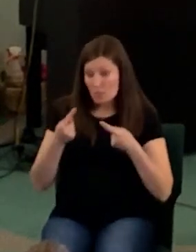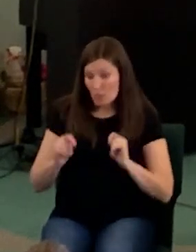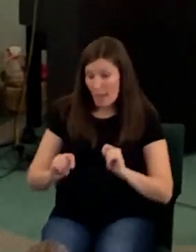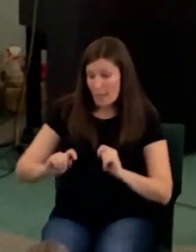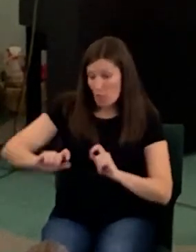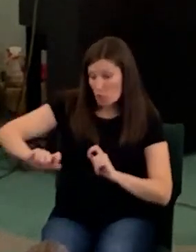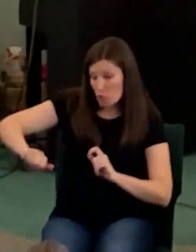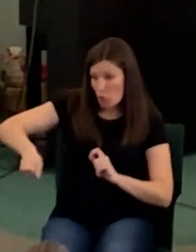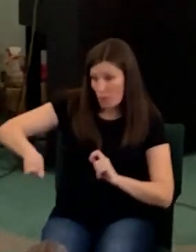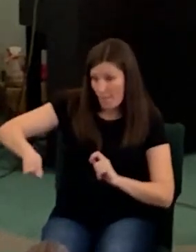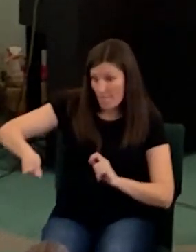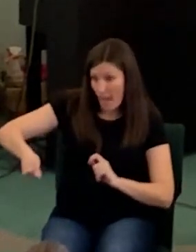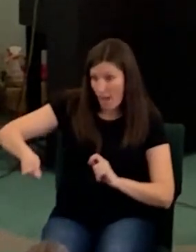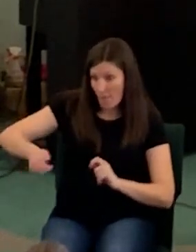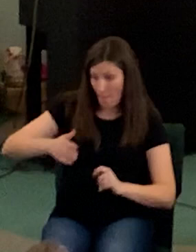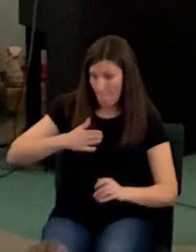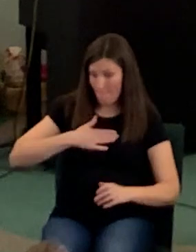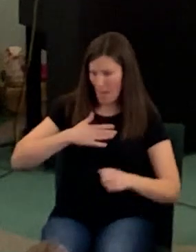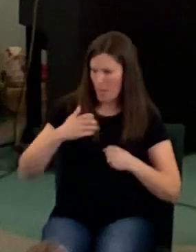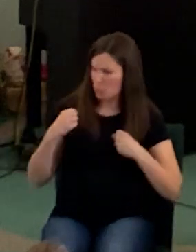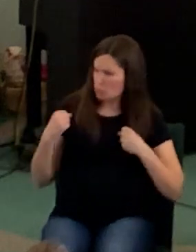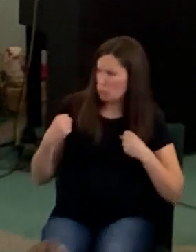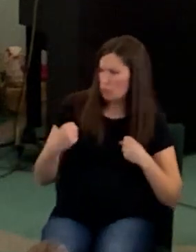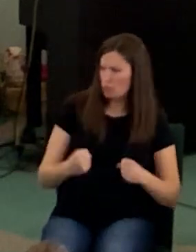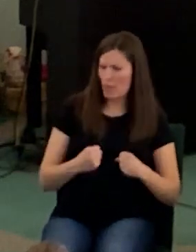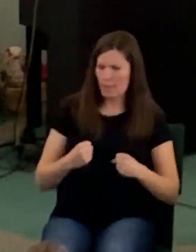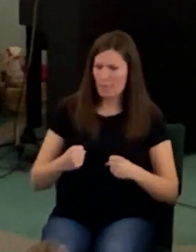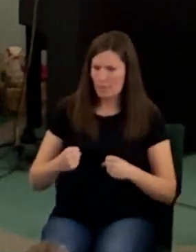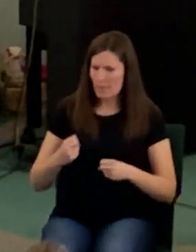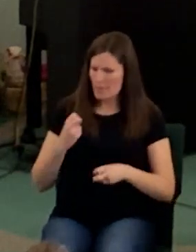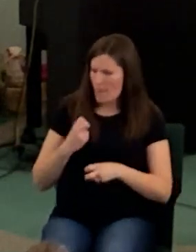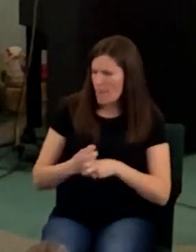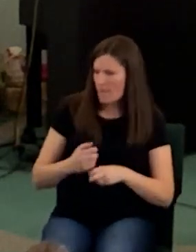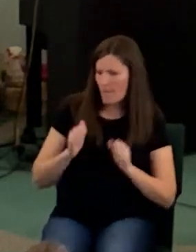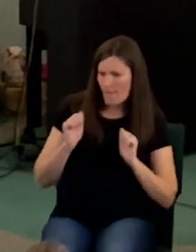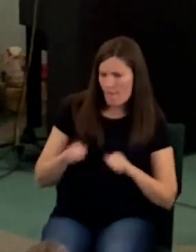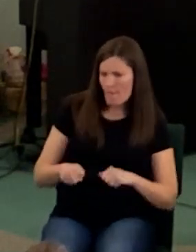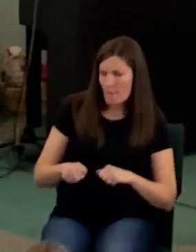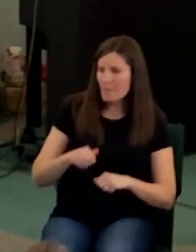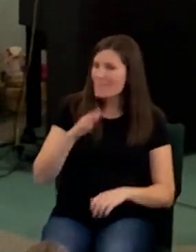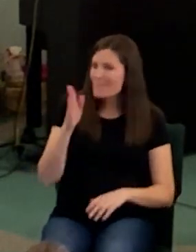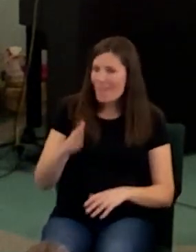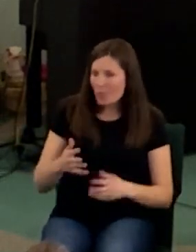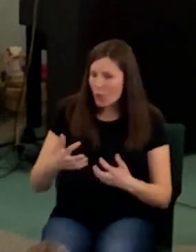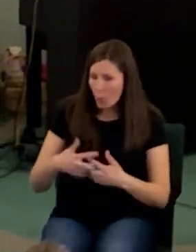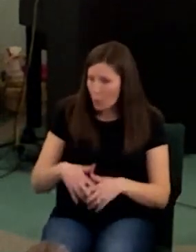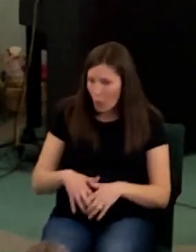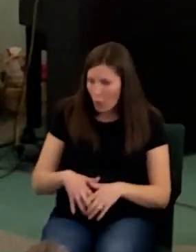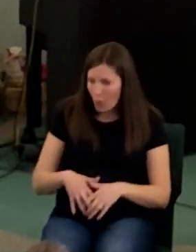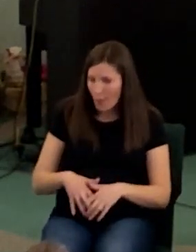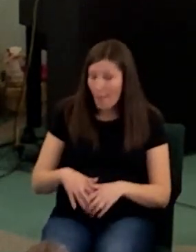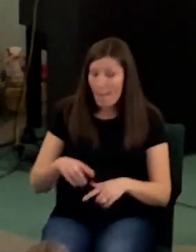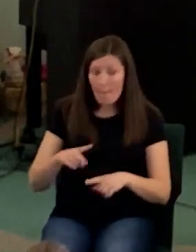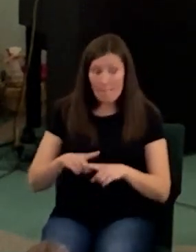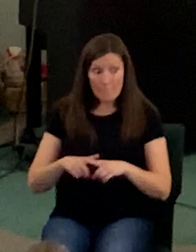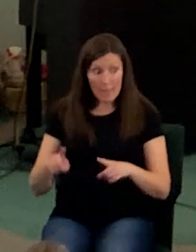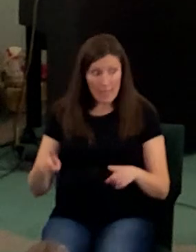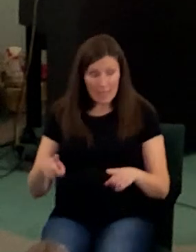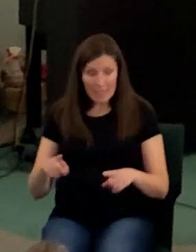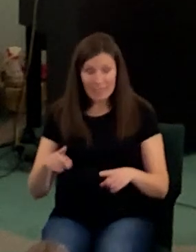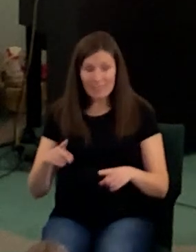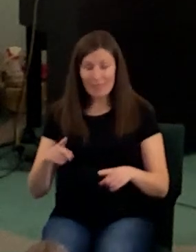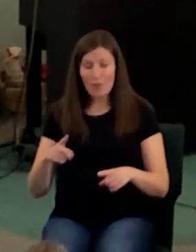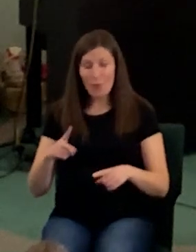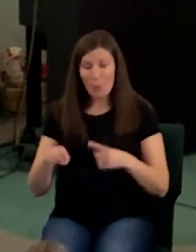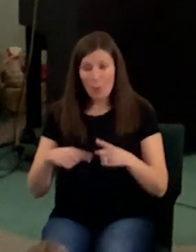that valve under my own strength as hard as I could was never going to work. But once I got a little